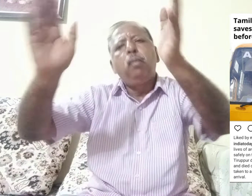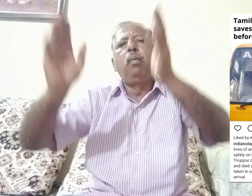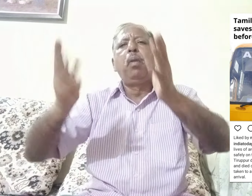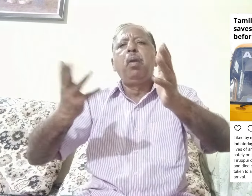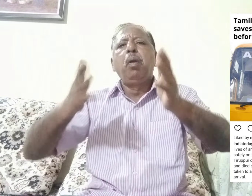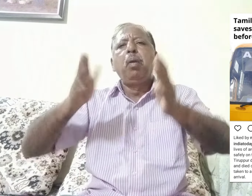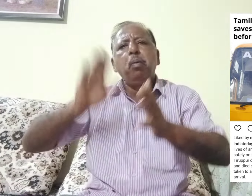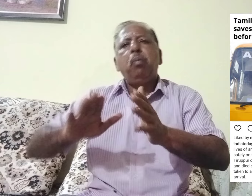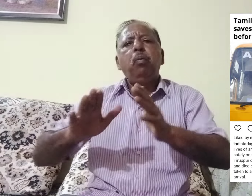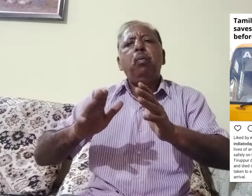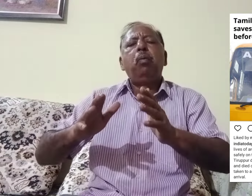no